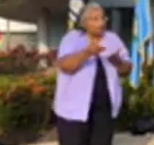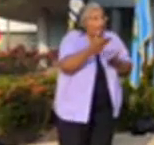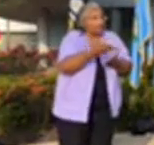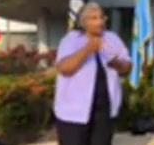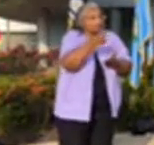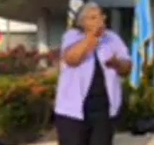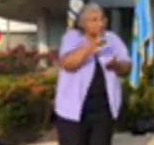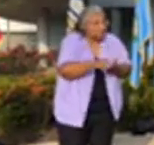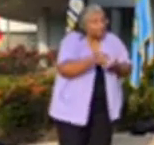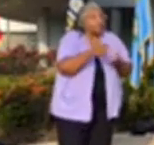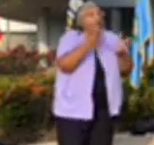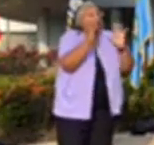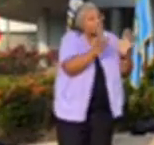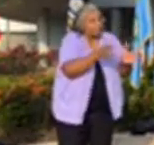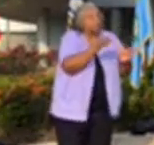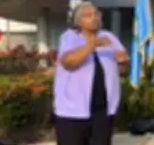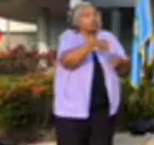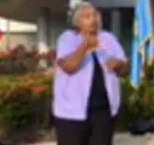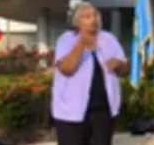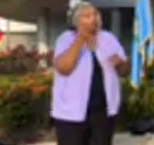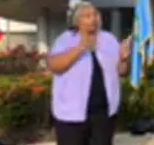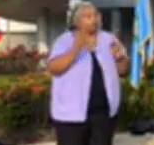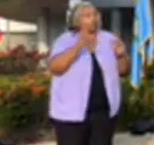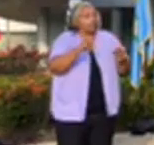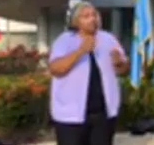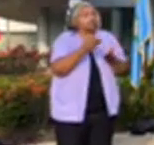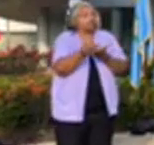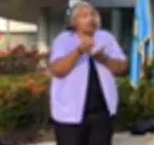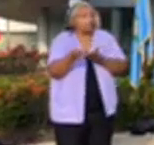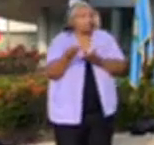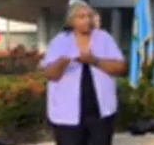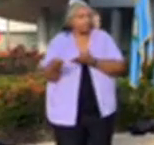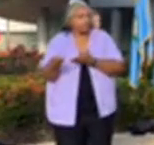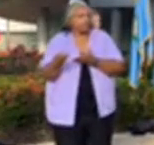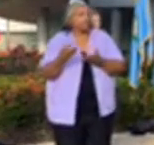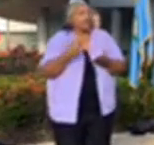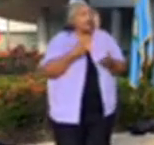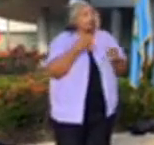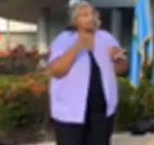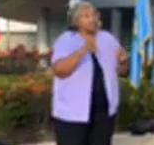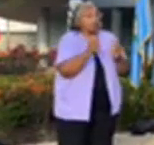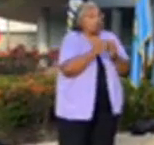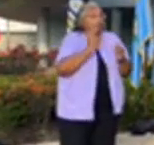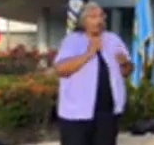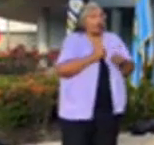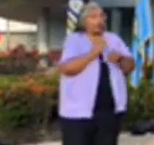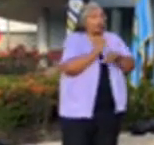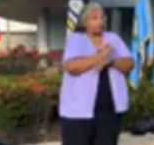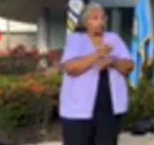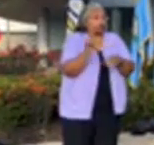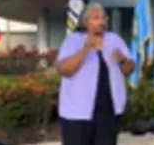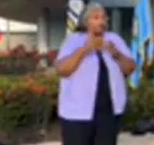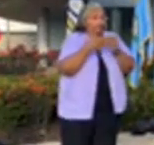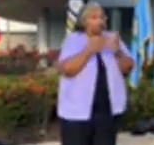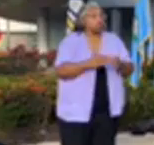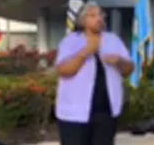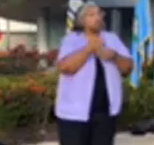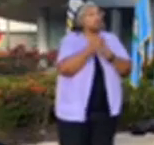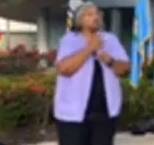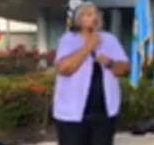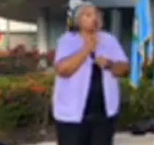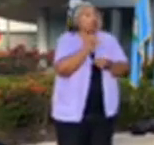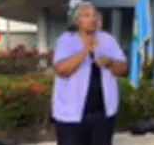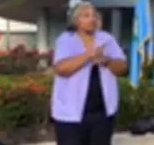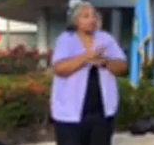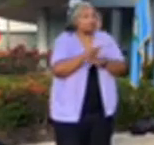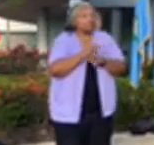access to resources. I remain in constant communication with our industry leaders to make sure that the critical industry in St. Charles Parish